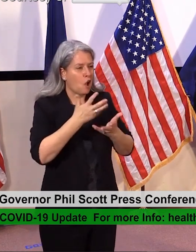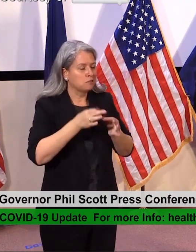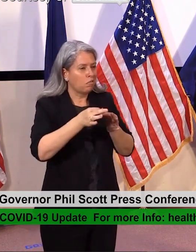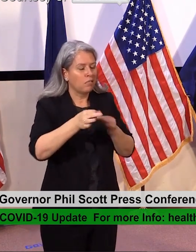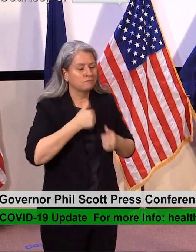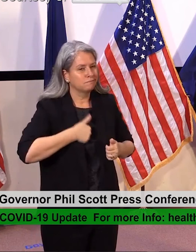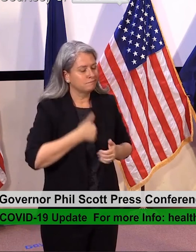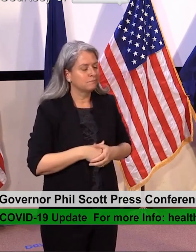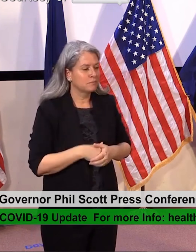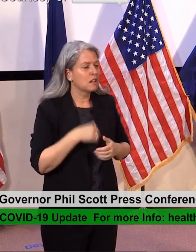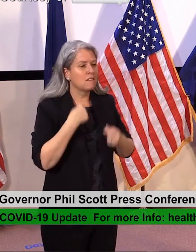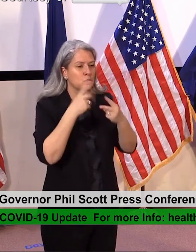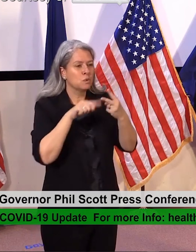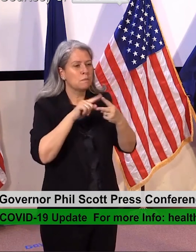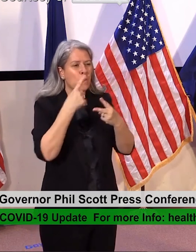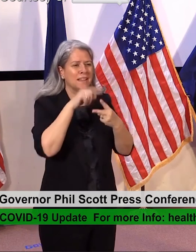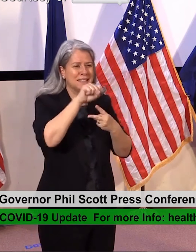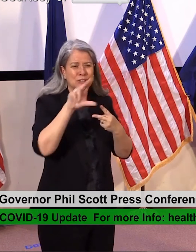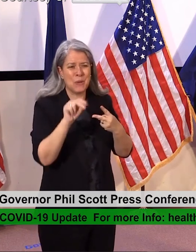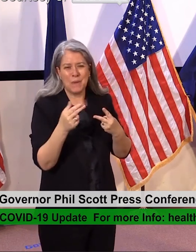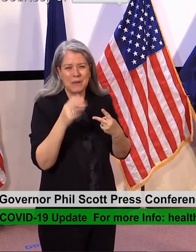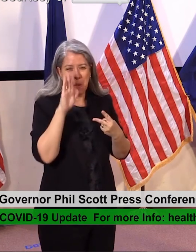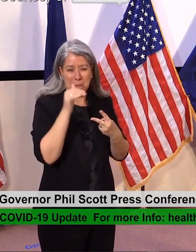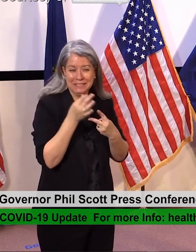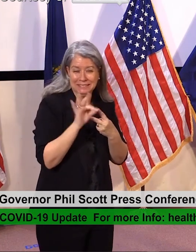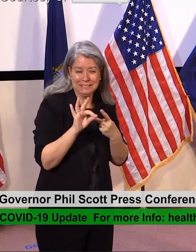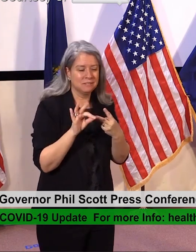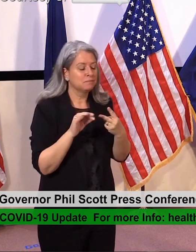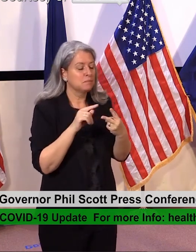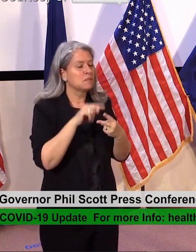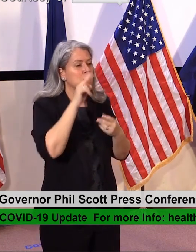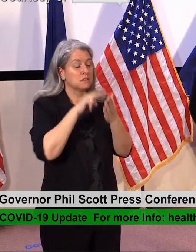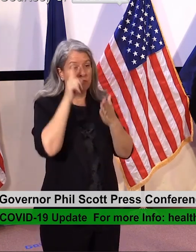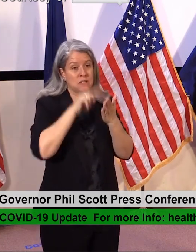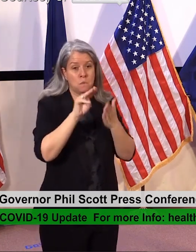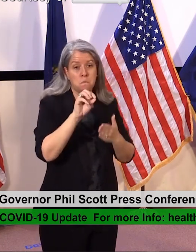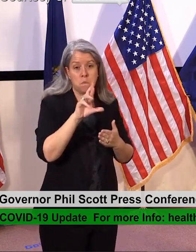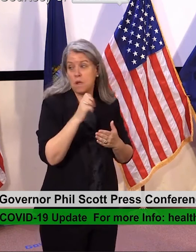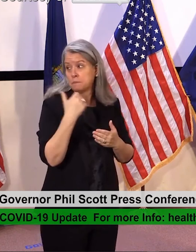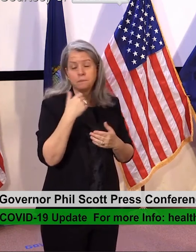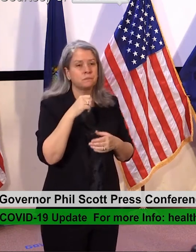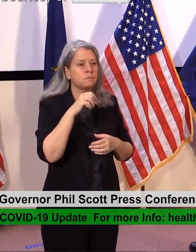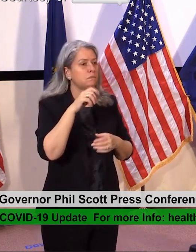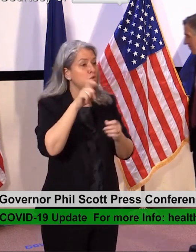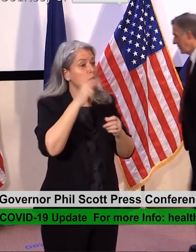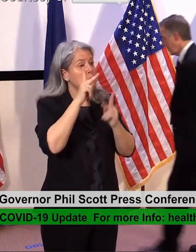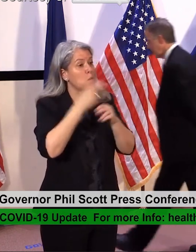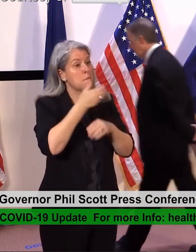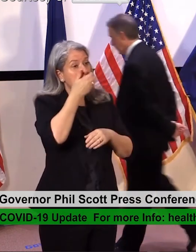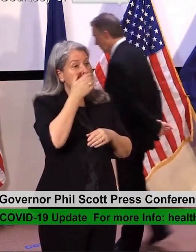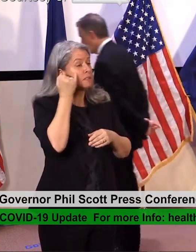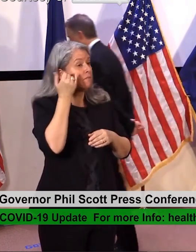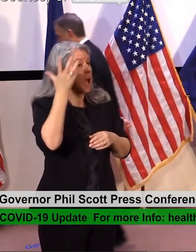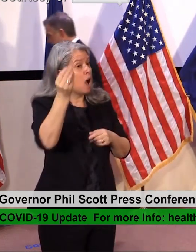I have two, but one of them is a yes or no question, so I'm hoping I might be able to squeeze by. Secretary Moore, should individuals wear a mask in